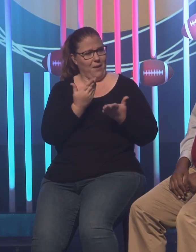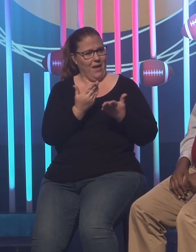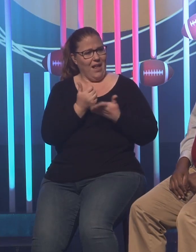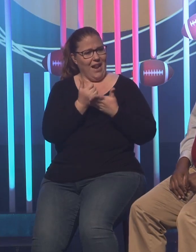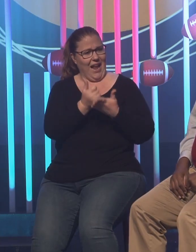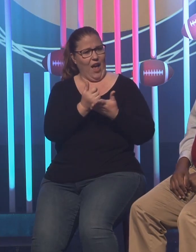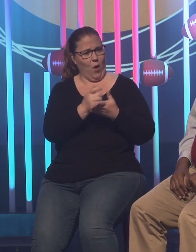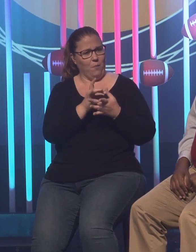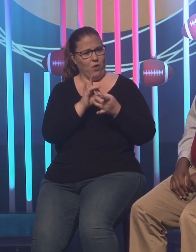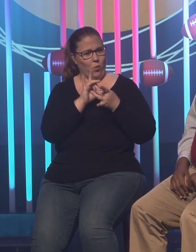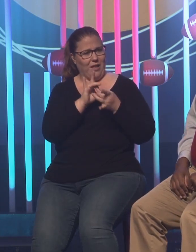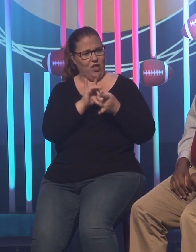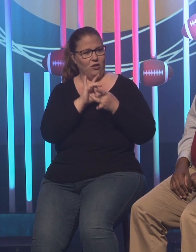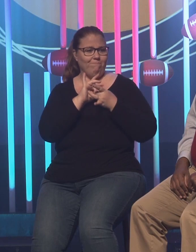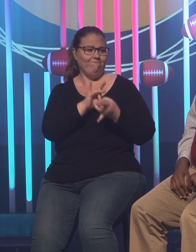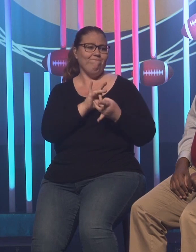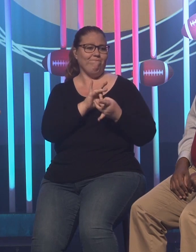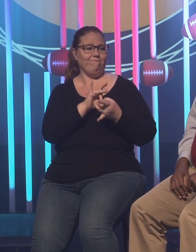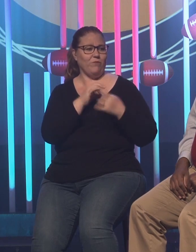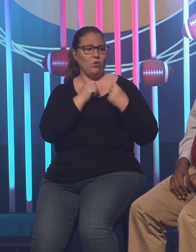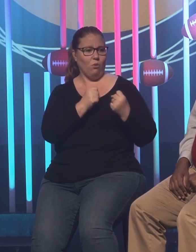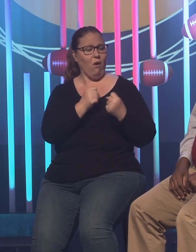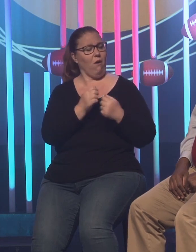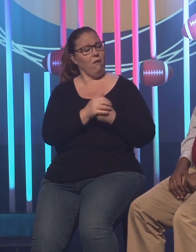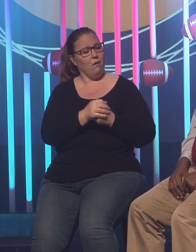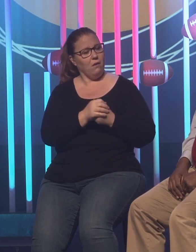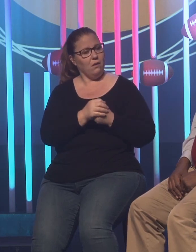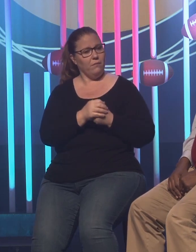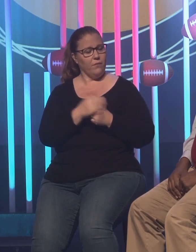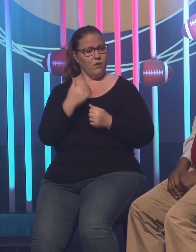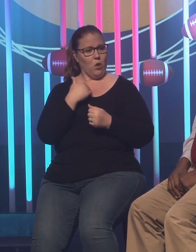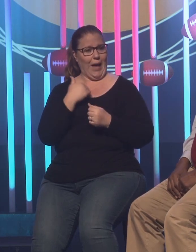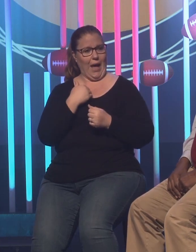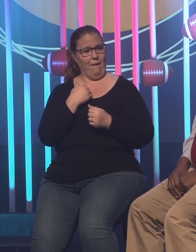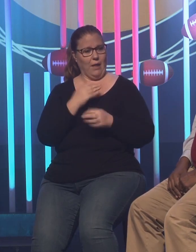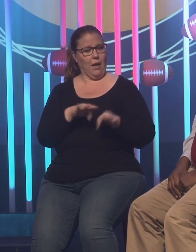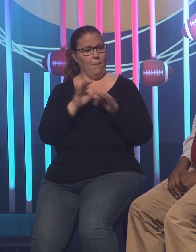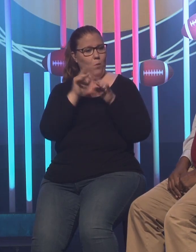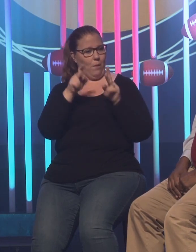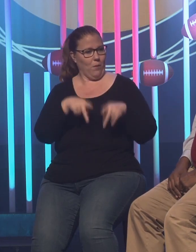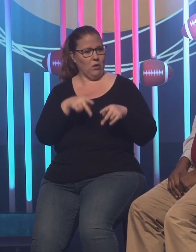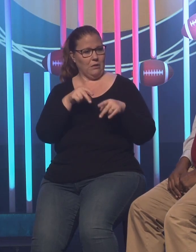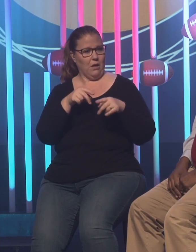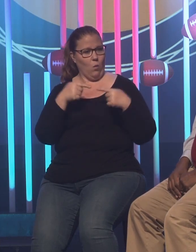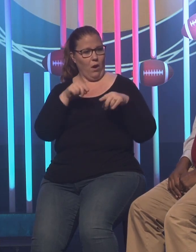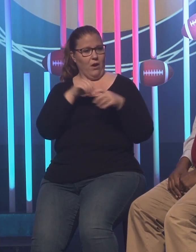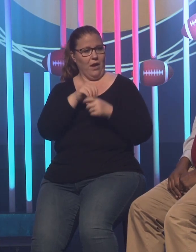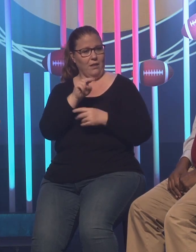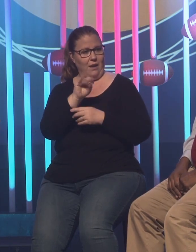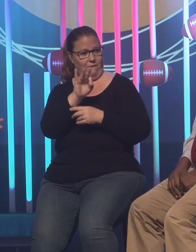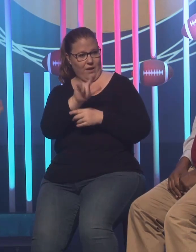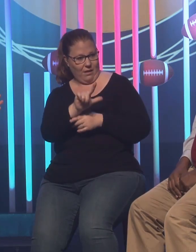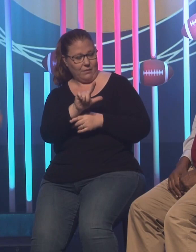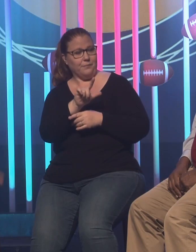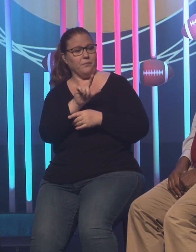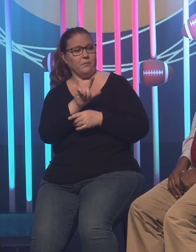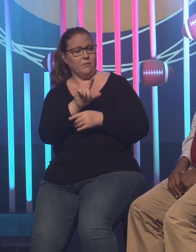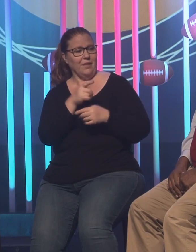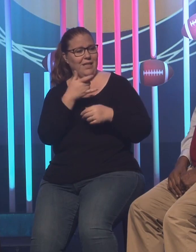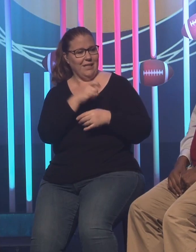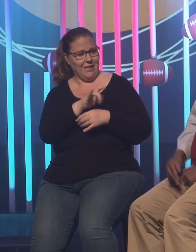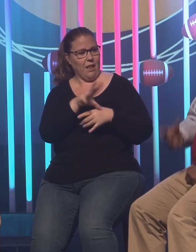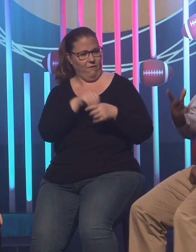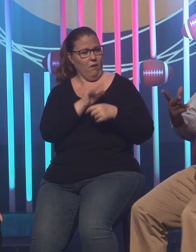those relationships together for you? Did you have like maybe a significant person in your life while you were in the league that is still a part of your life,